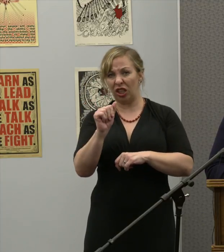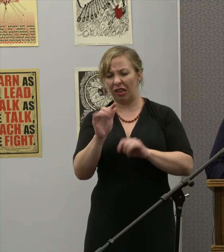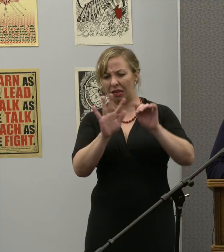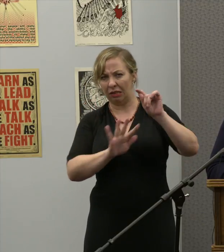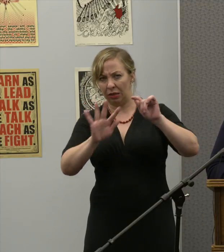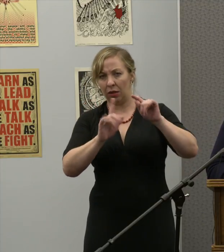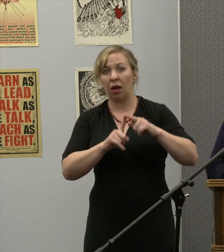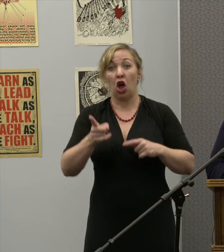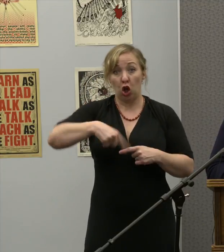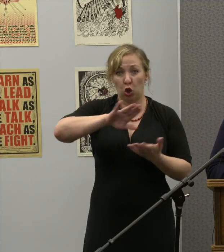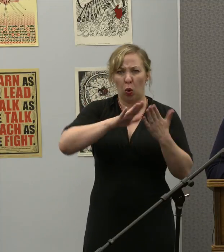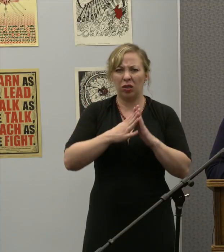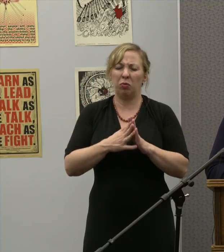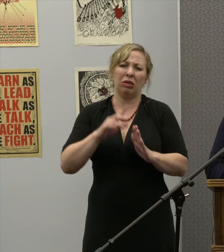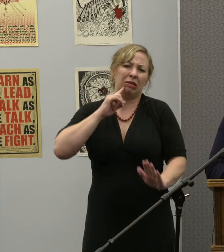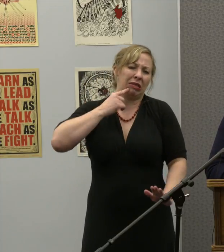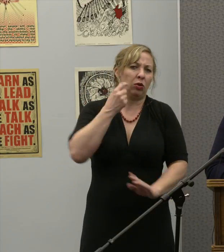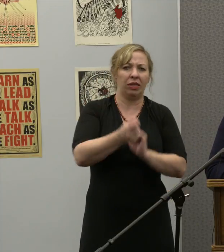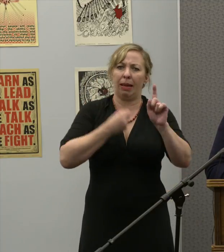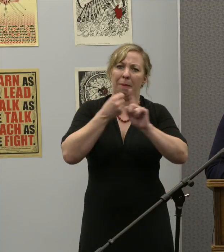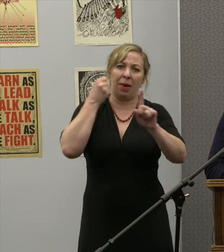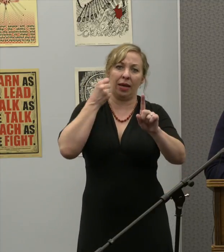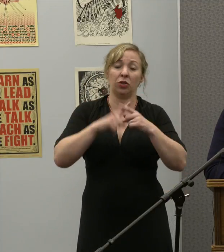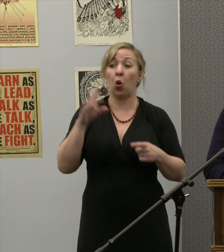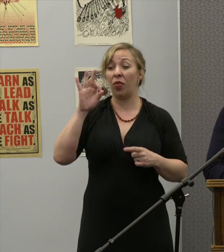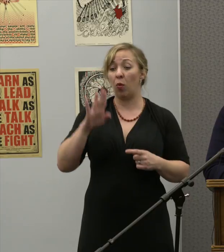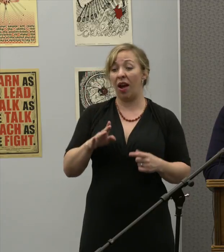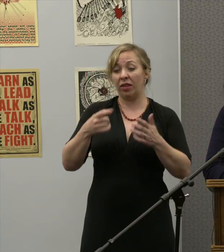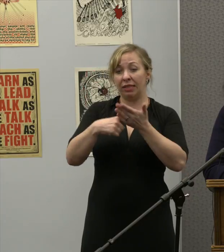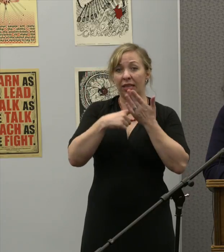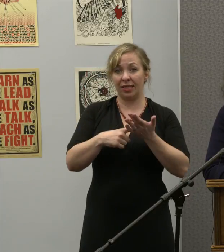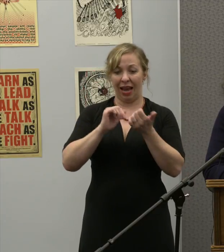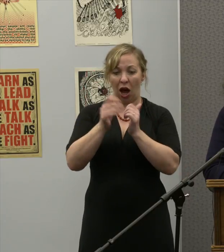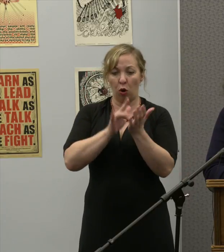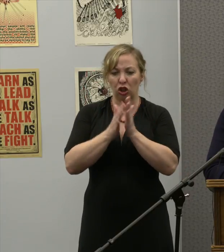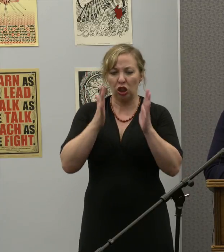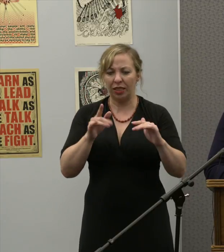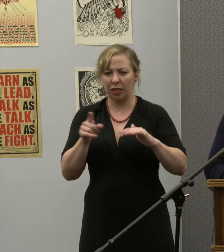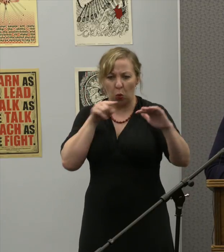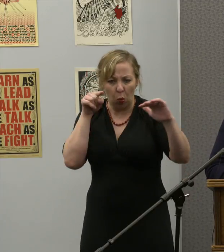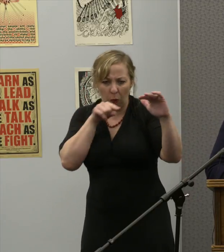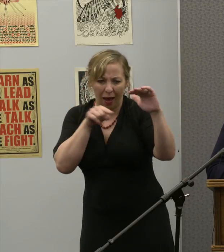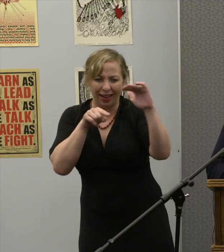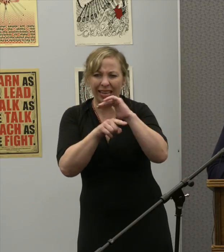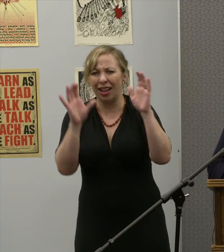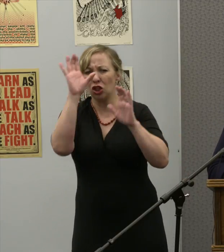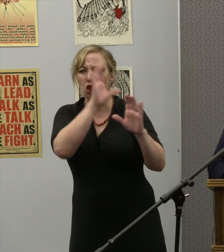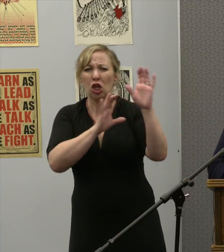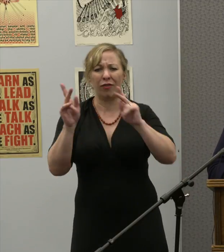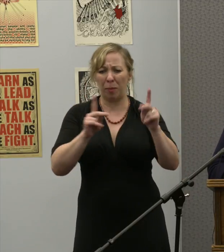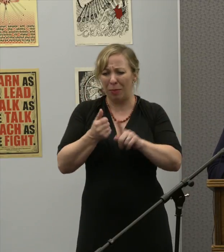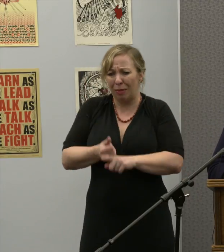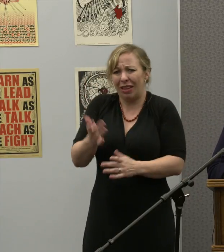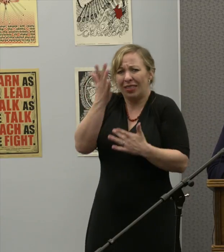Those communities are the hardest hit. So when Reverend Barber talks about how Jesus went into the places, he went to find the people that were sick. He went to find